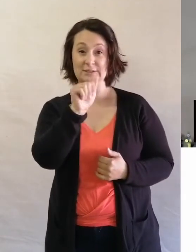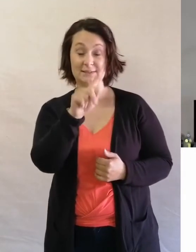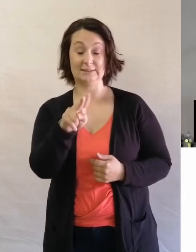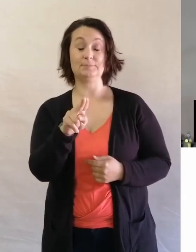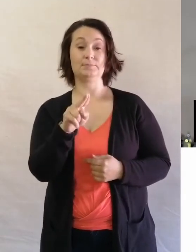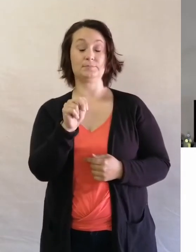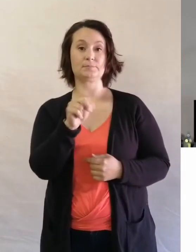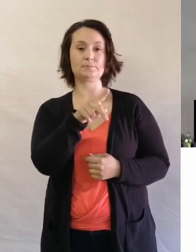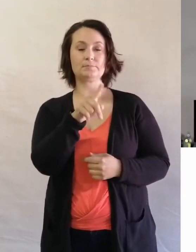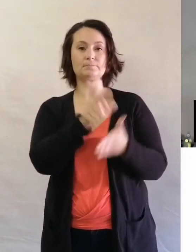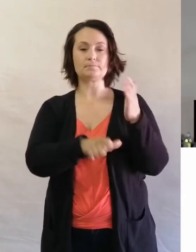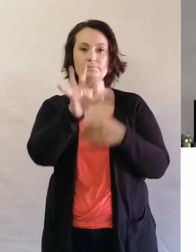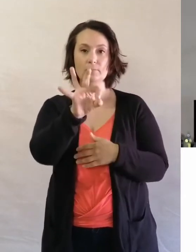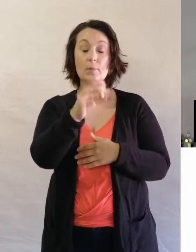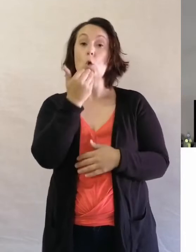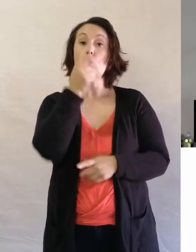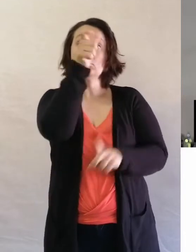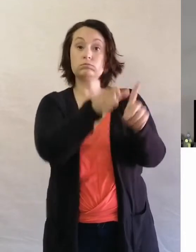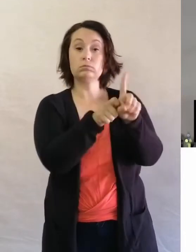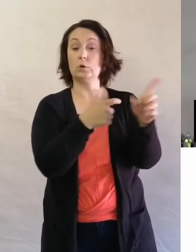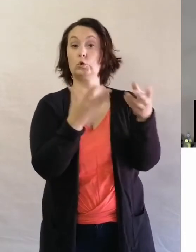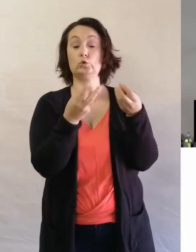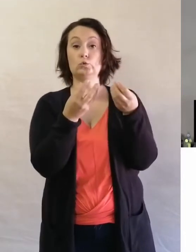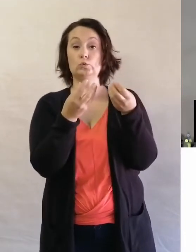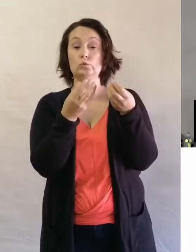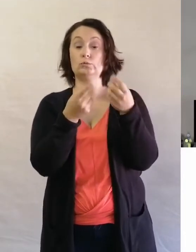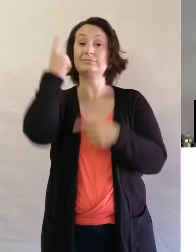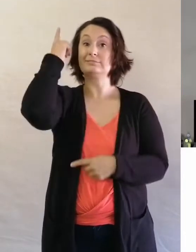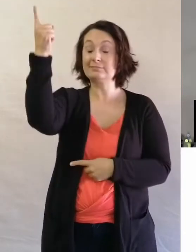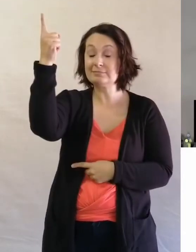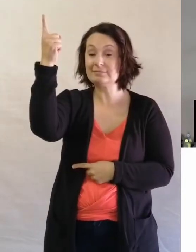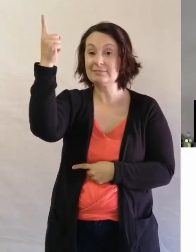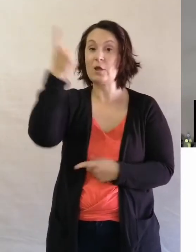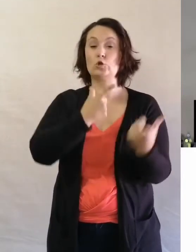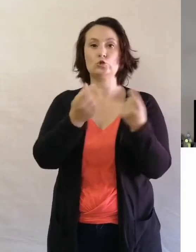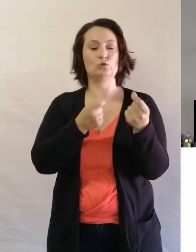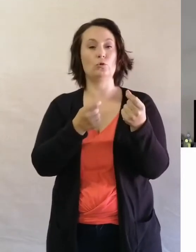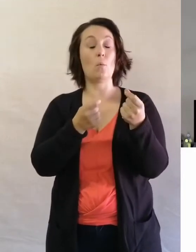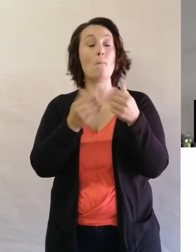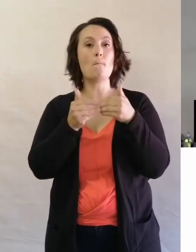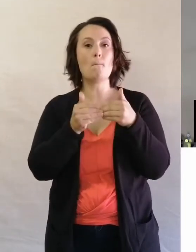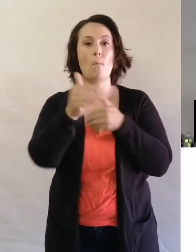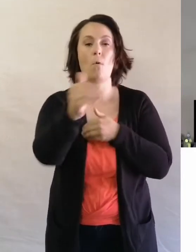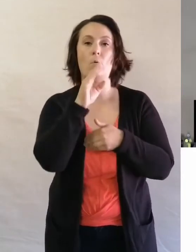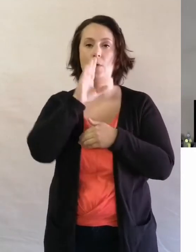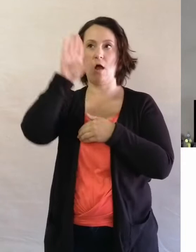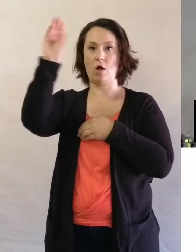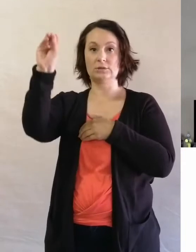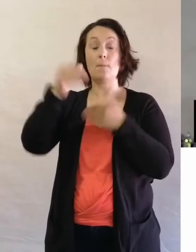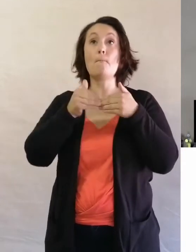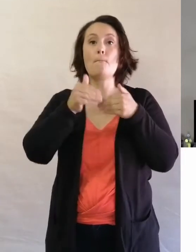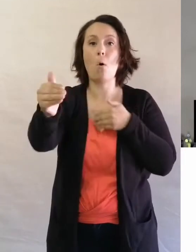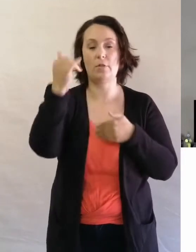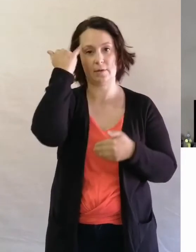able to do immeasurably more than we ask or imagine. That's how